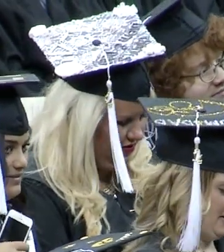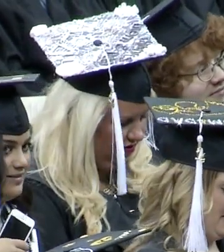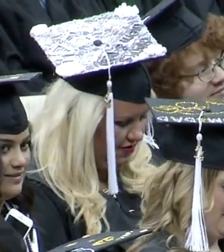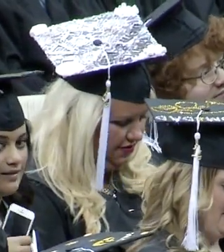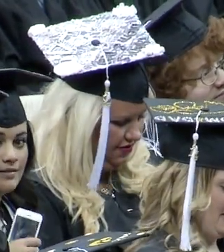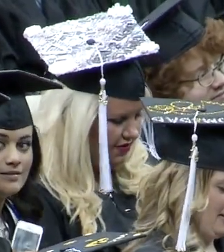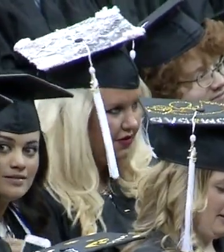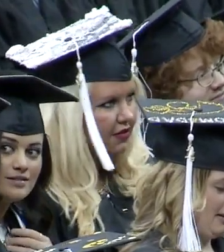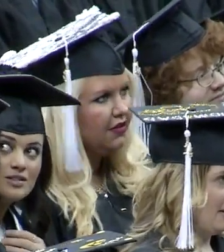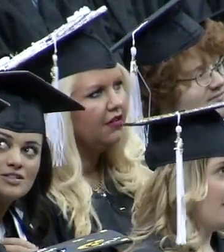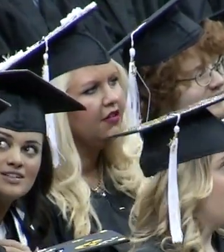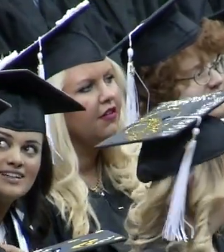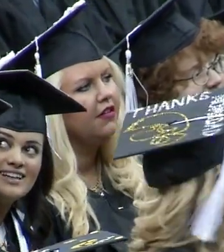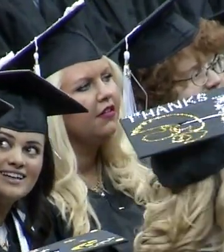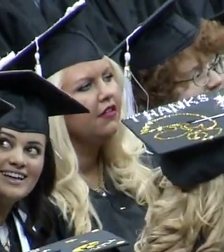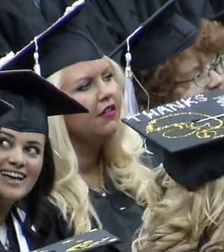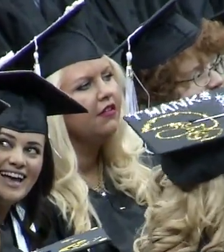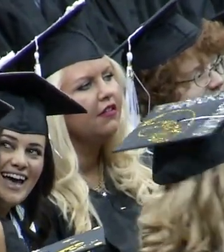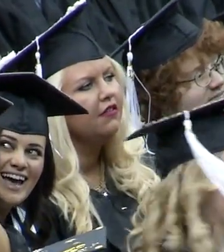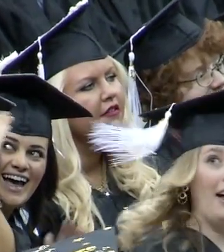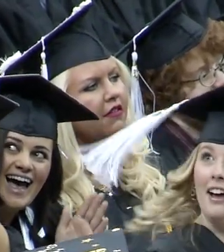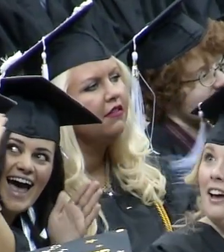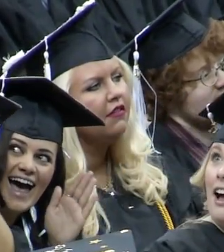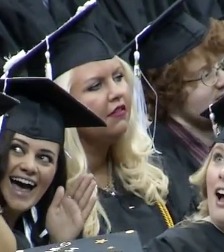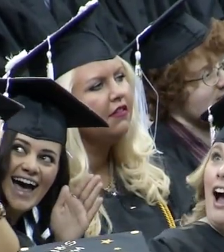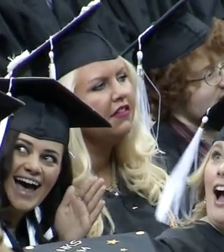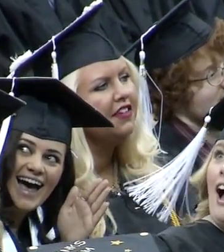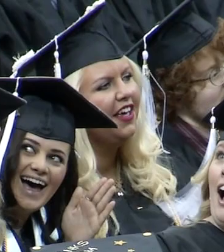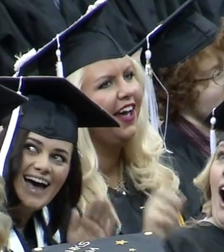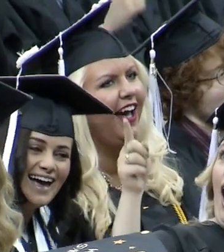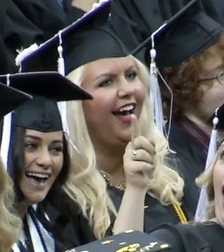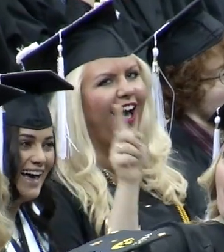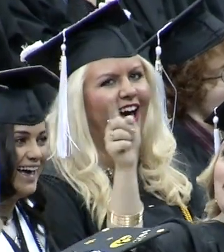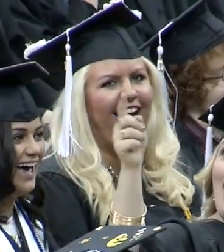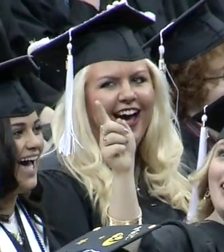Congratulations, you guys did it. Hashtag some of you after only 5 years.